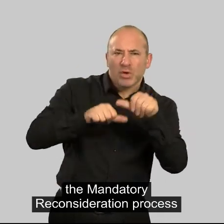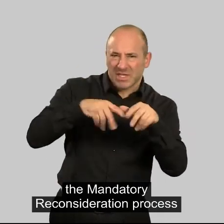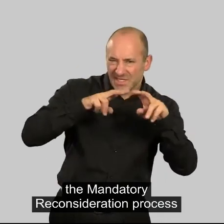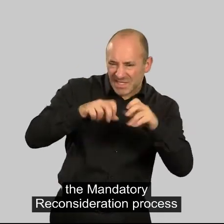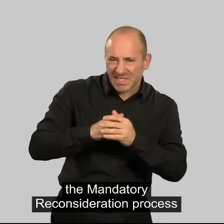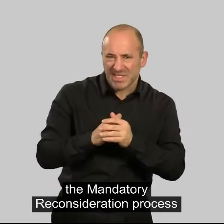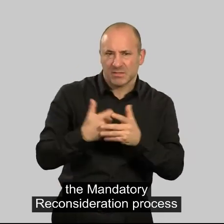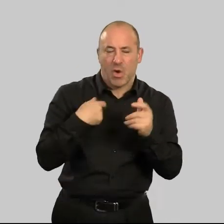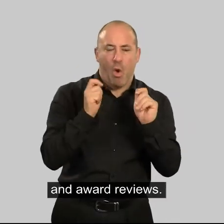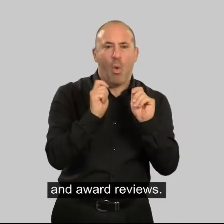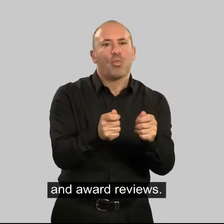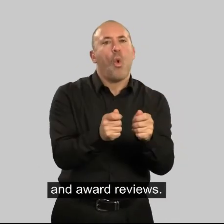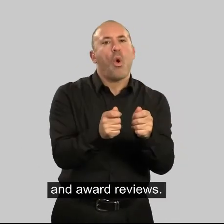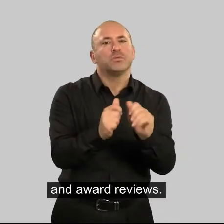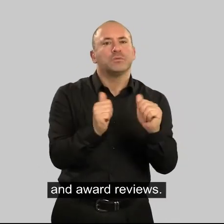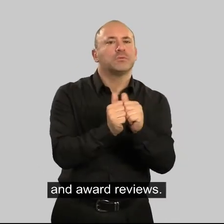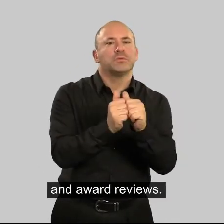award reviews.